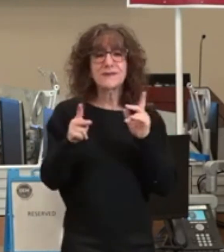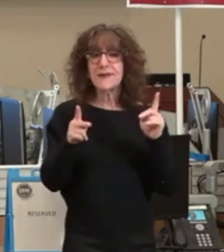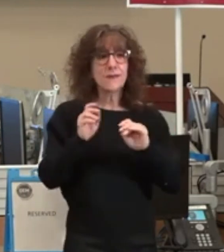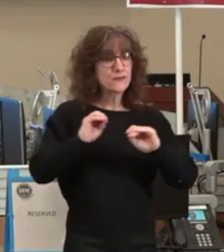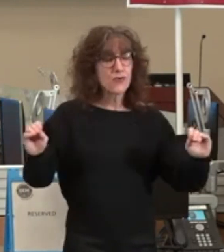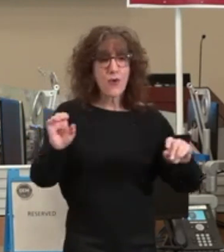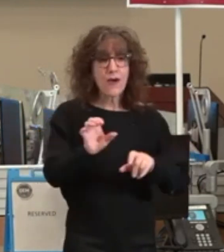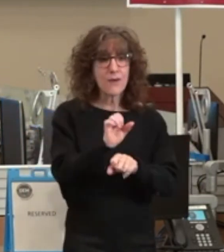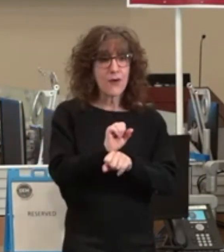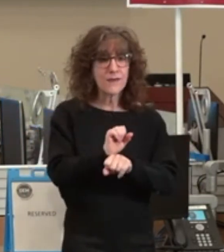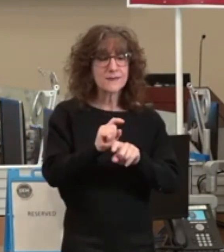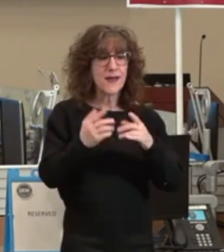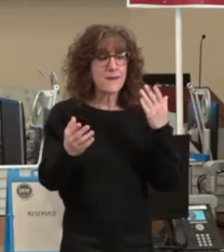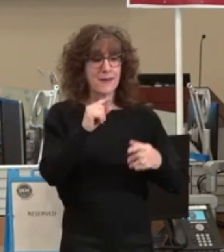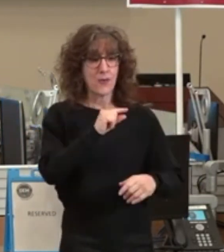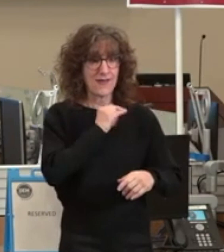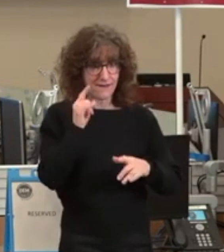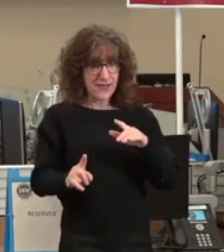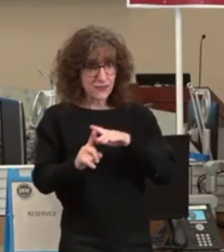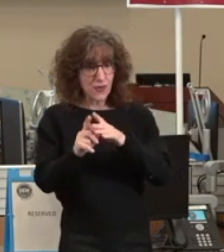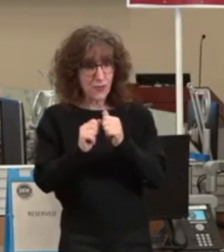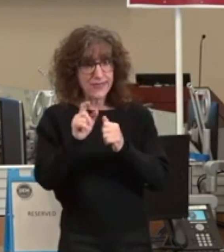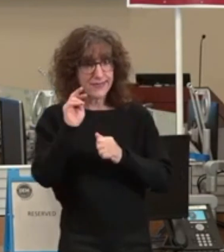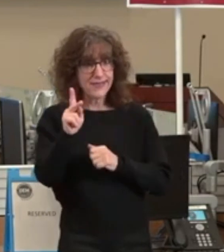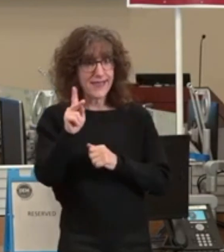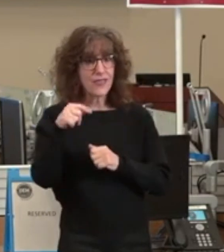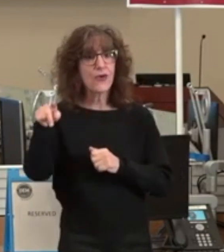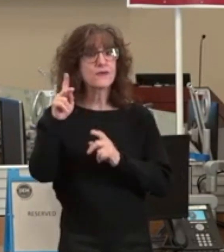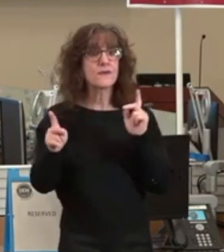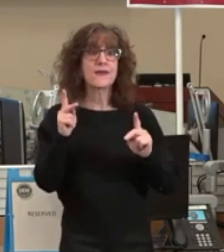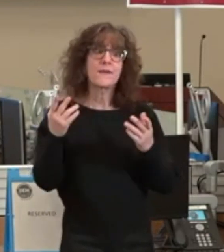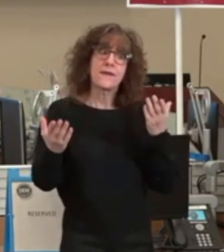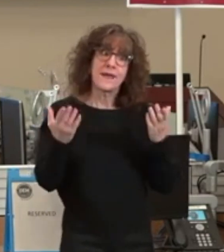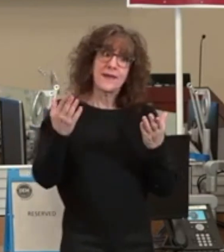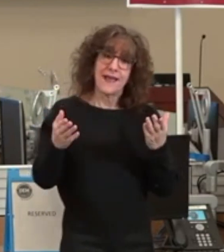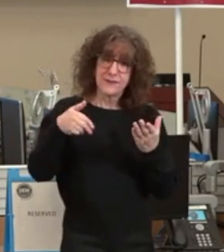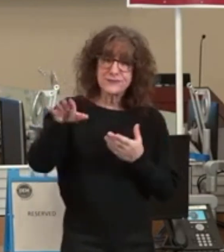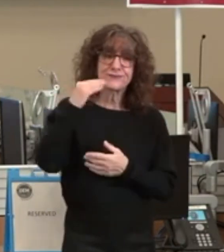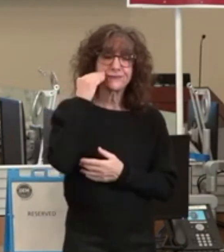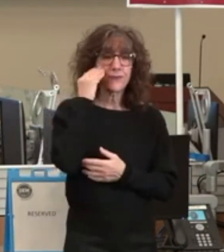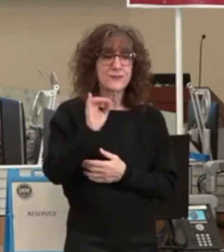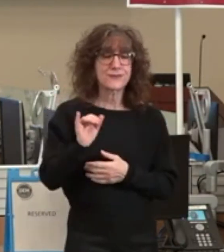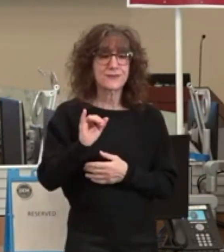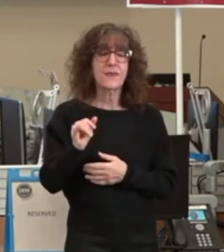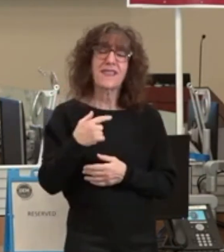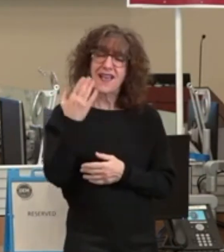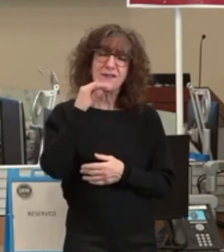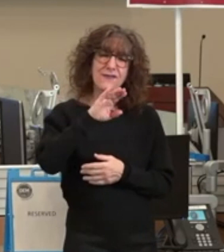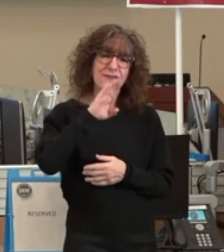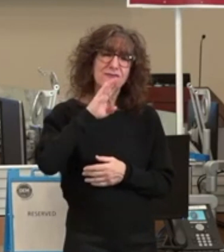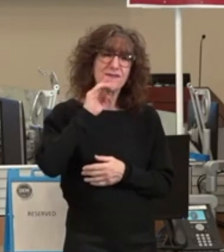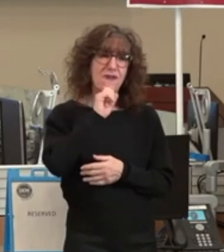have appointments but still may be eligible, if they're showing up with the link, those people we may have to turn away as well. So I know that this is frustrating